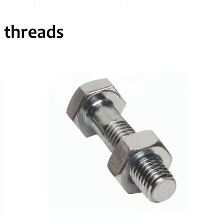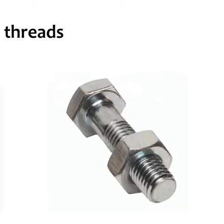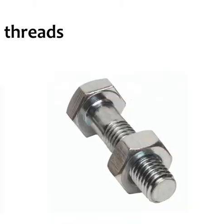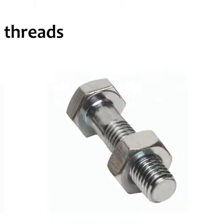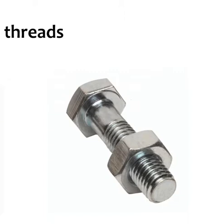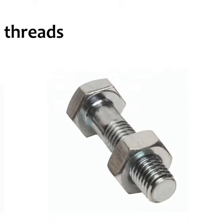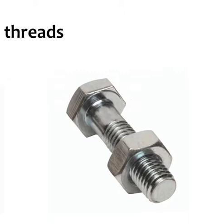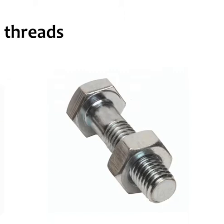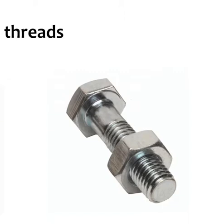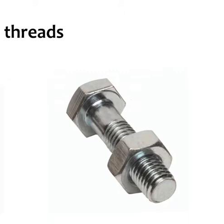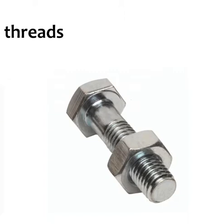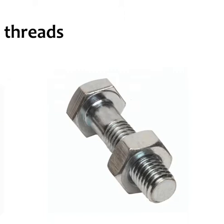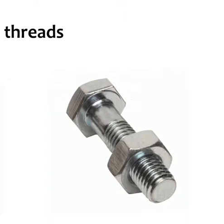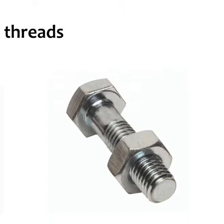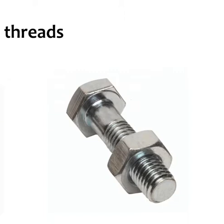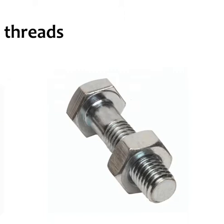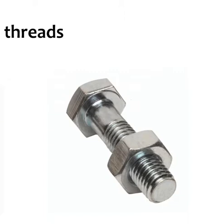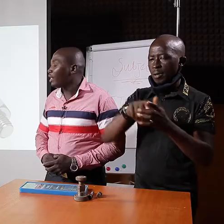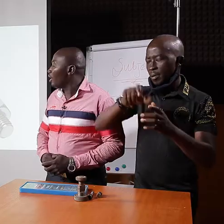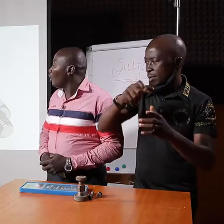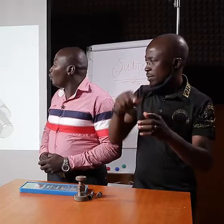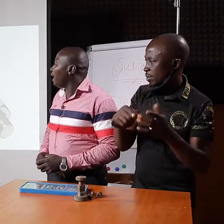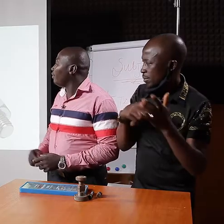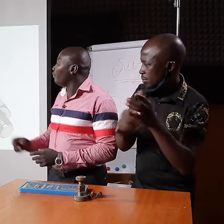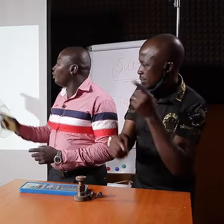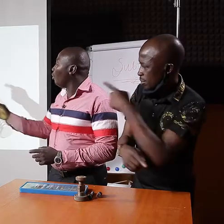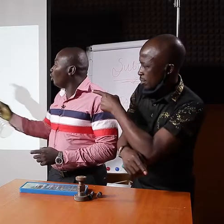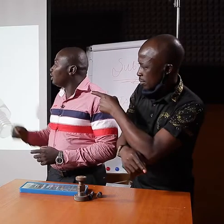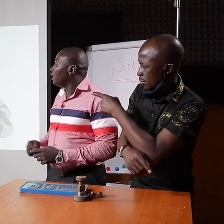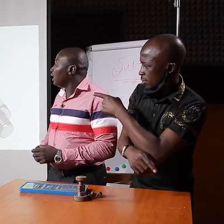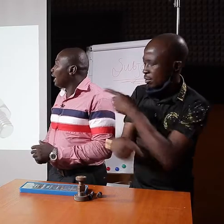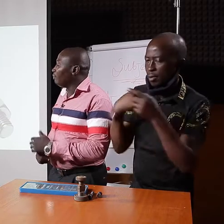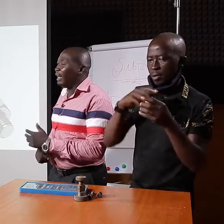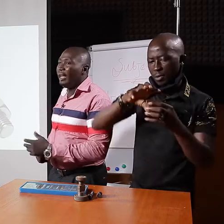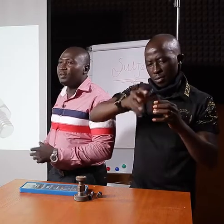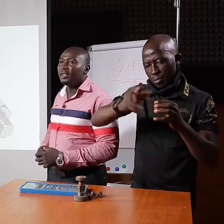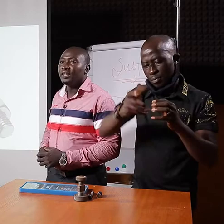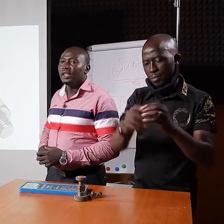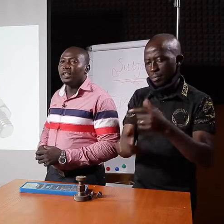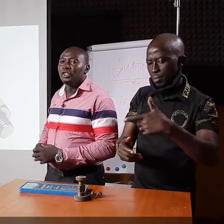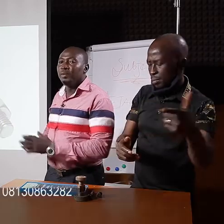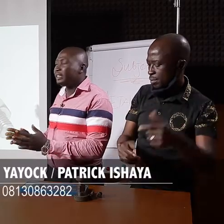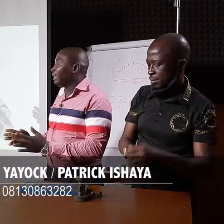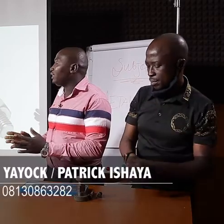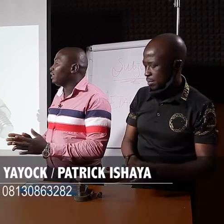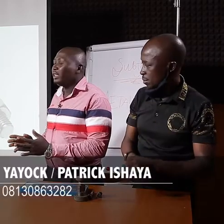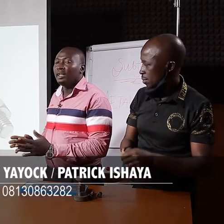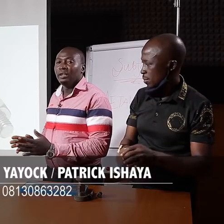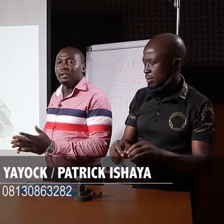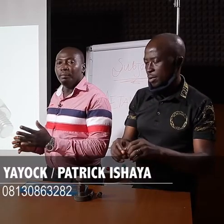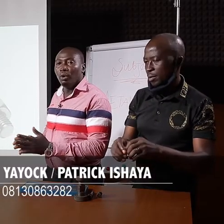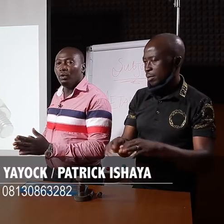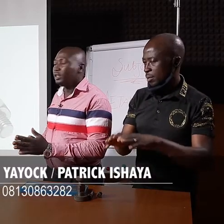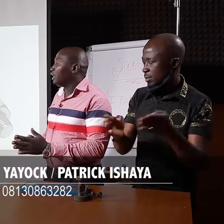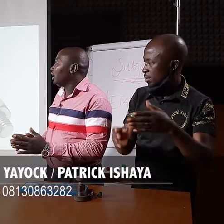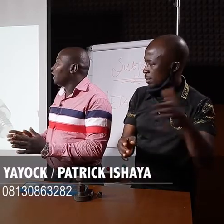lesson today. The bolt and nut is displayed. We have the bolt at my left, splitted.